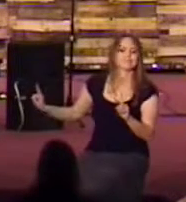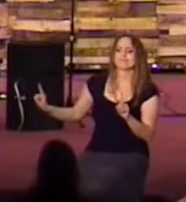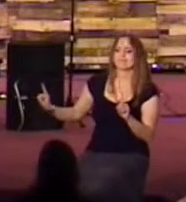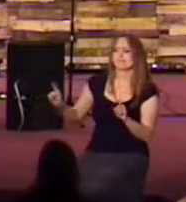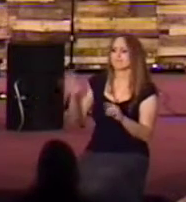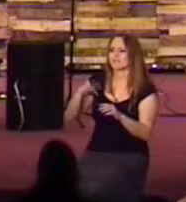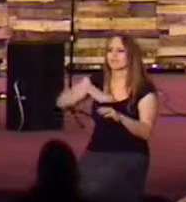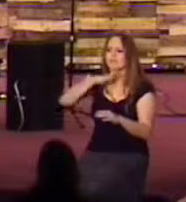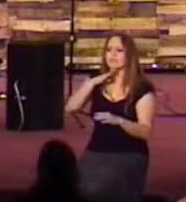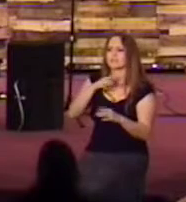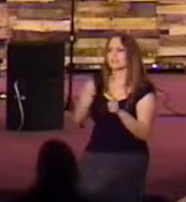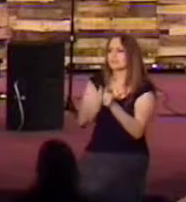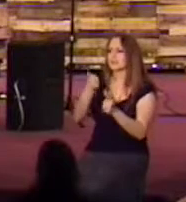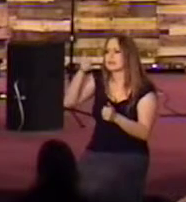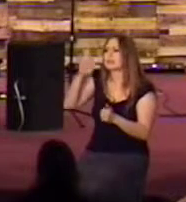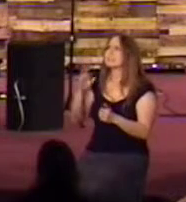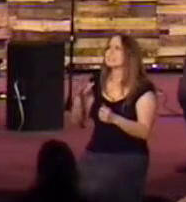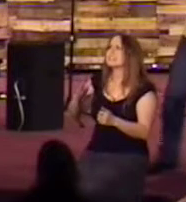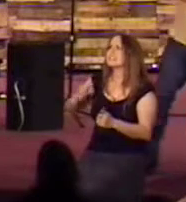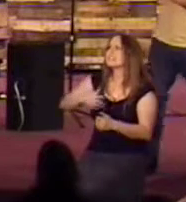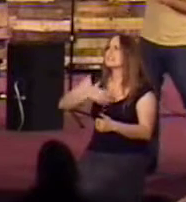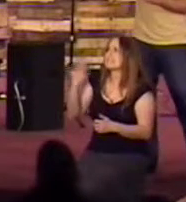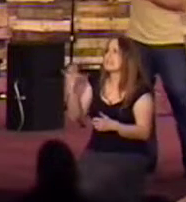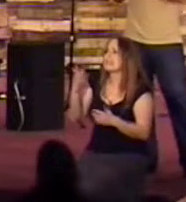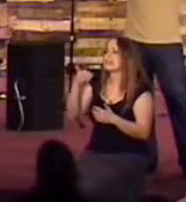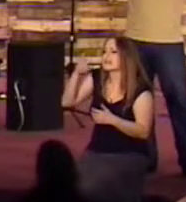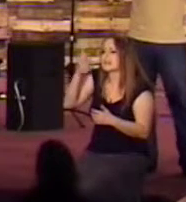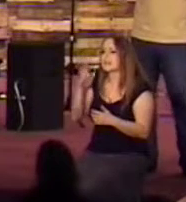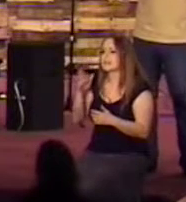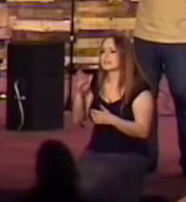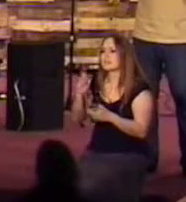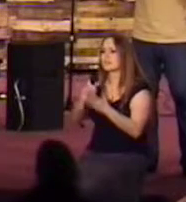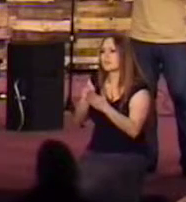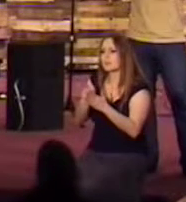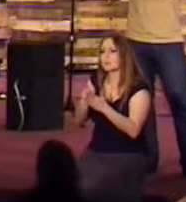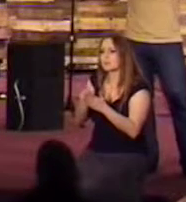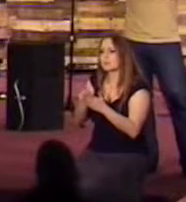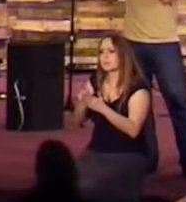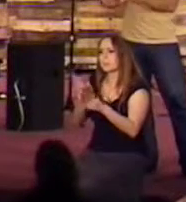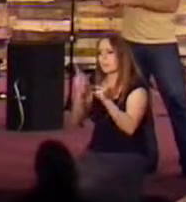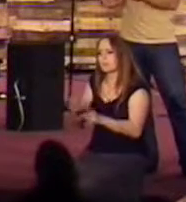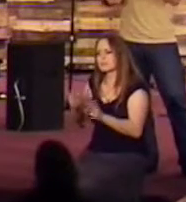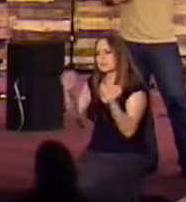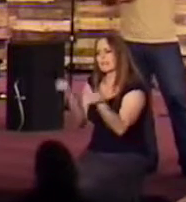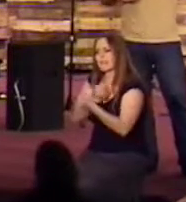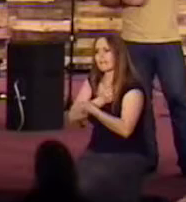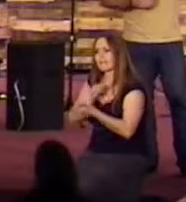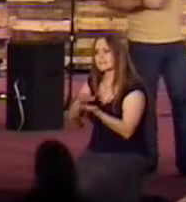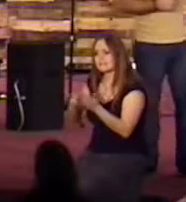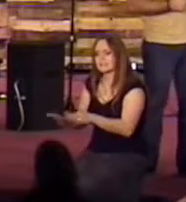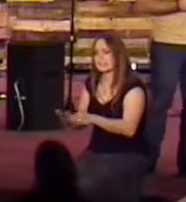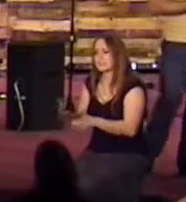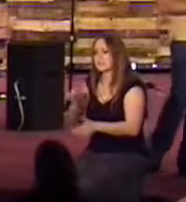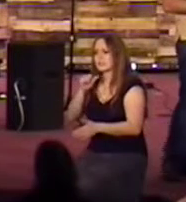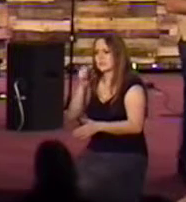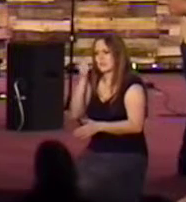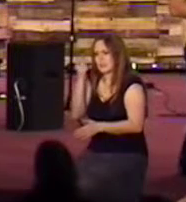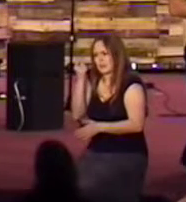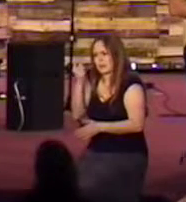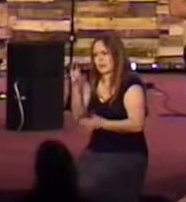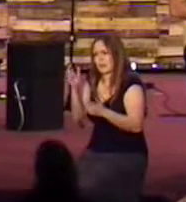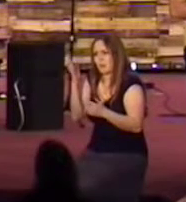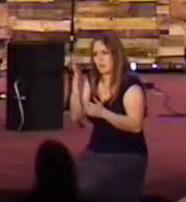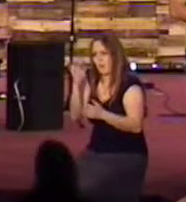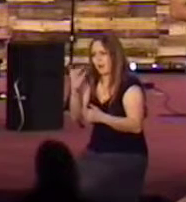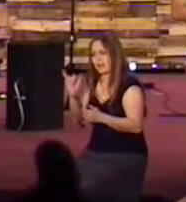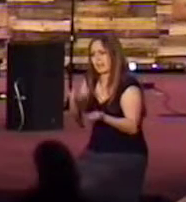God or end up yelling at God, it's a moment where somebody they loved has died and they don't understand why that person had to die. Do you agree